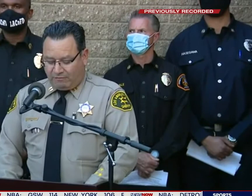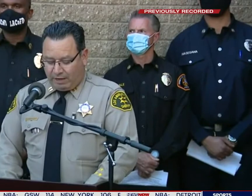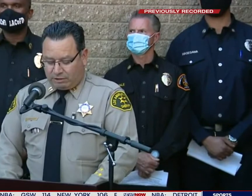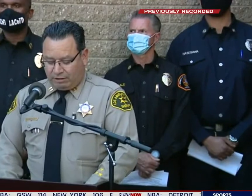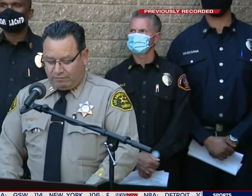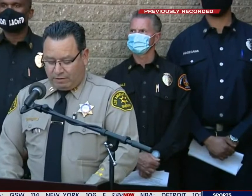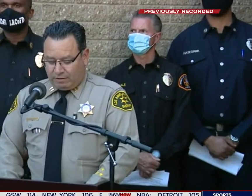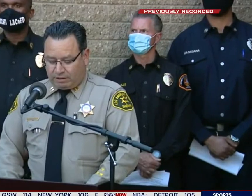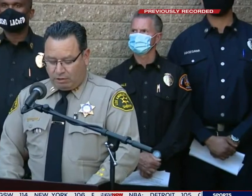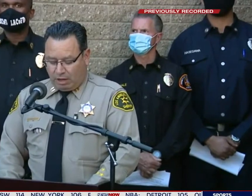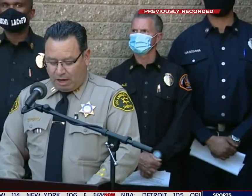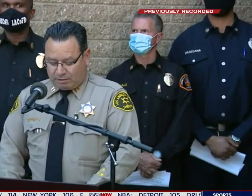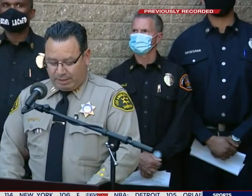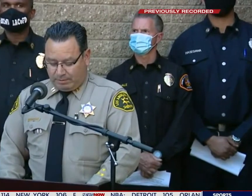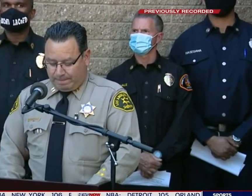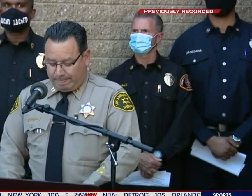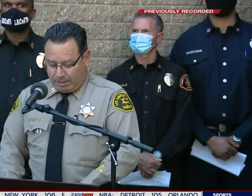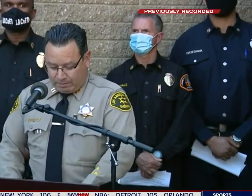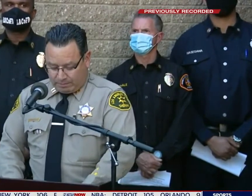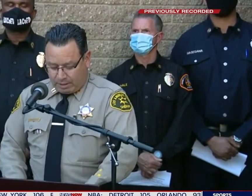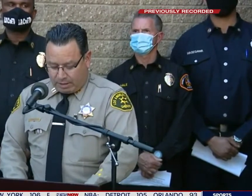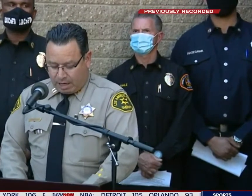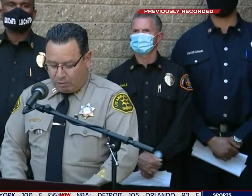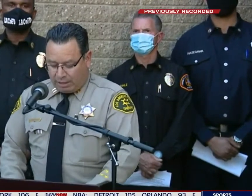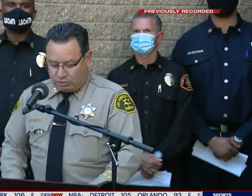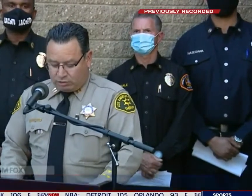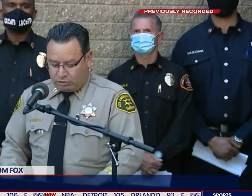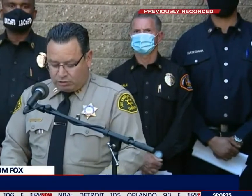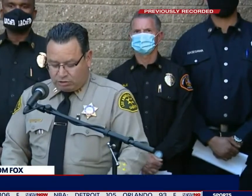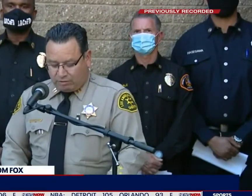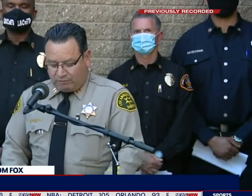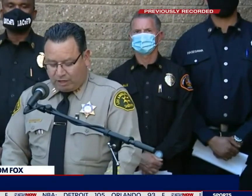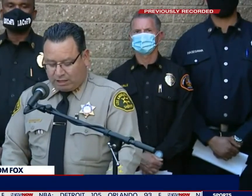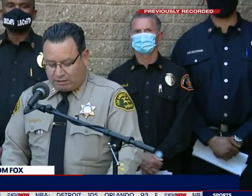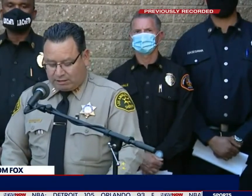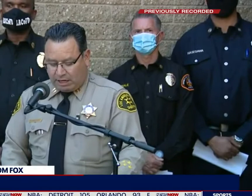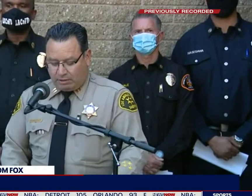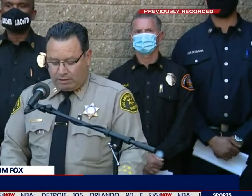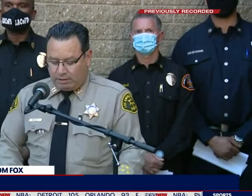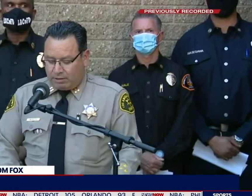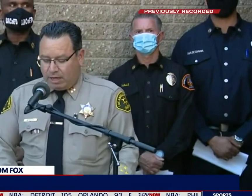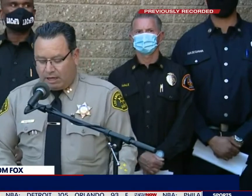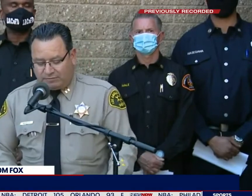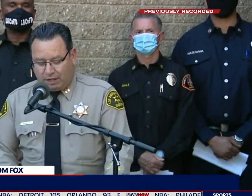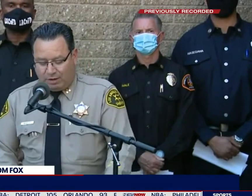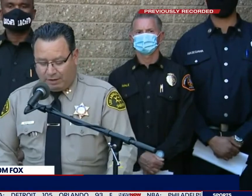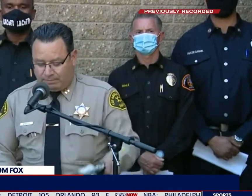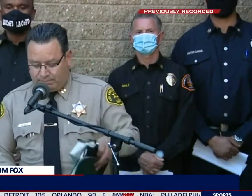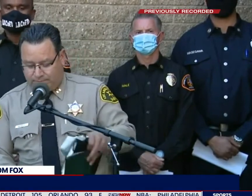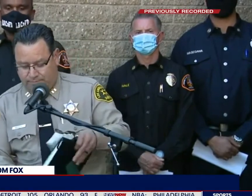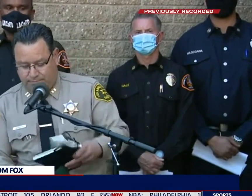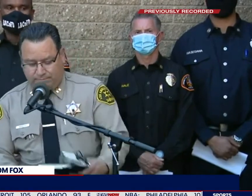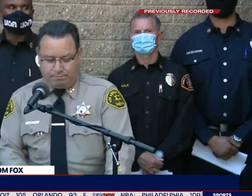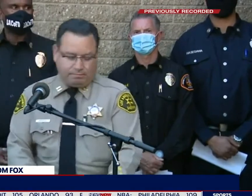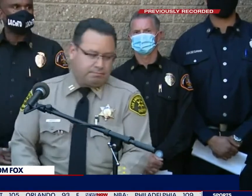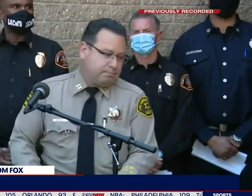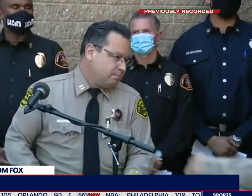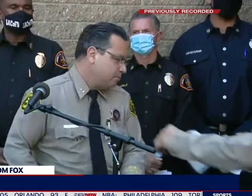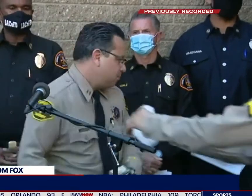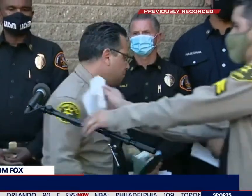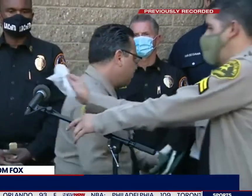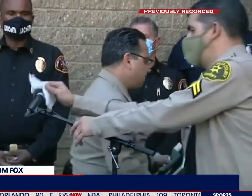is LA County Fire Chief Gerald Osby. Now I would like to introduce the Sheriff of Los Angeles County, Alex Vanuela.